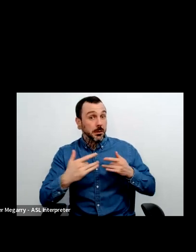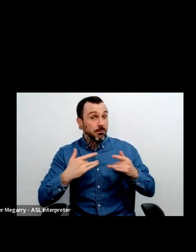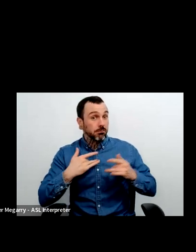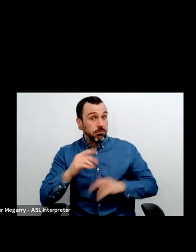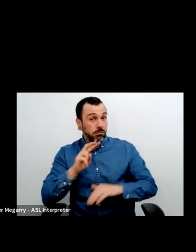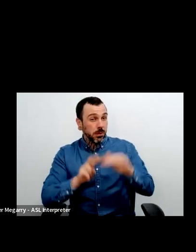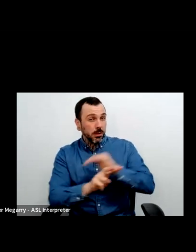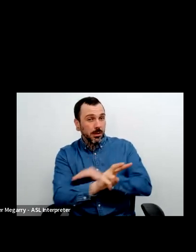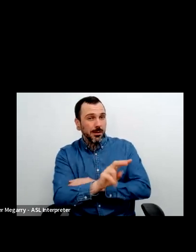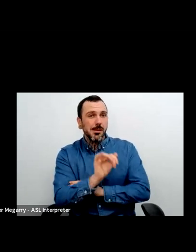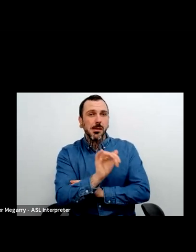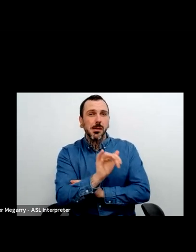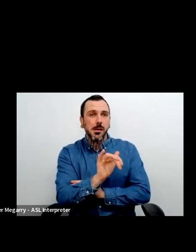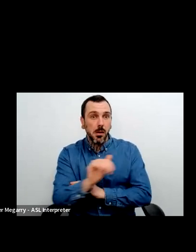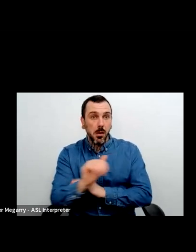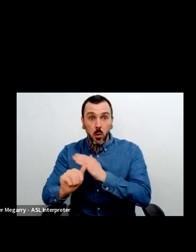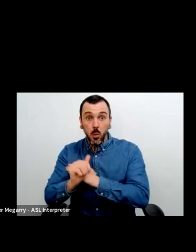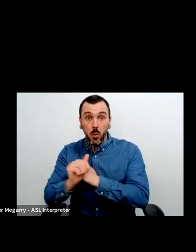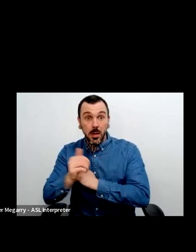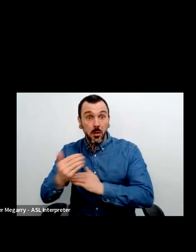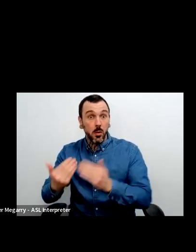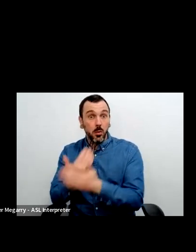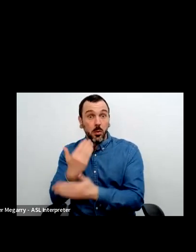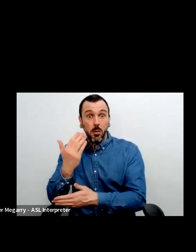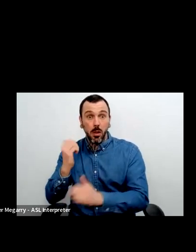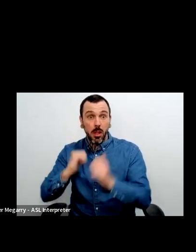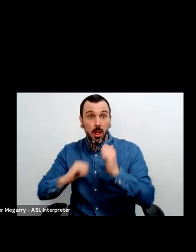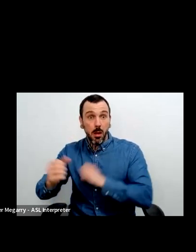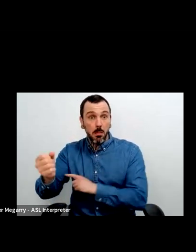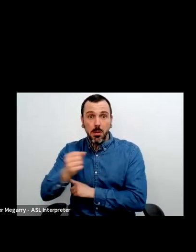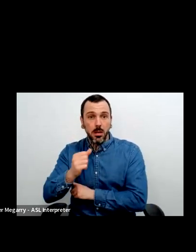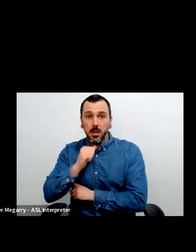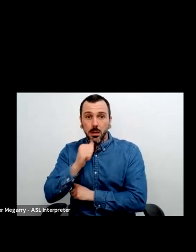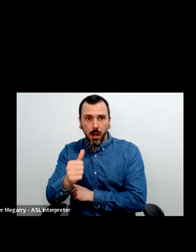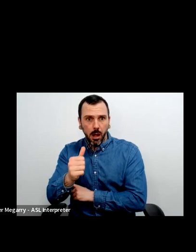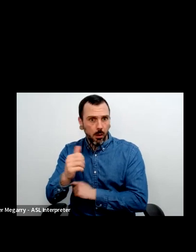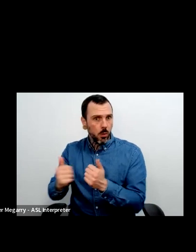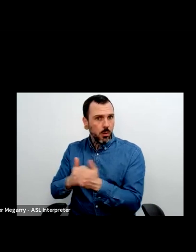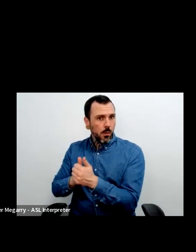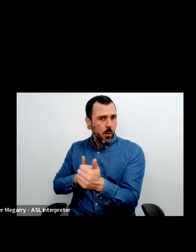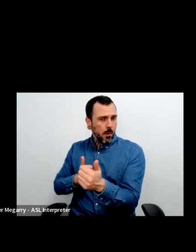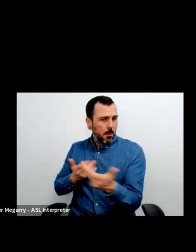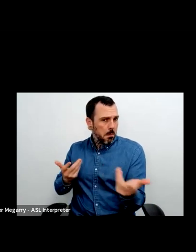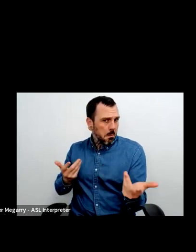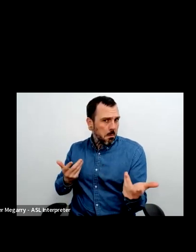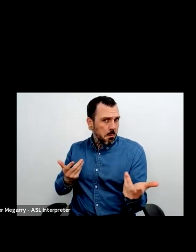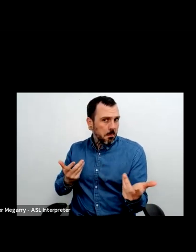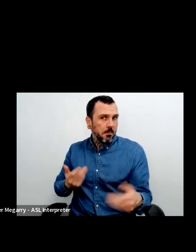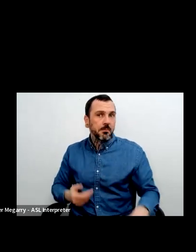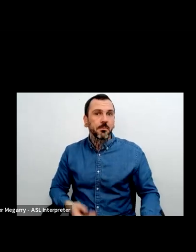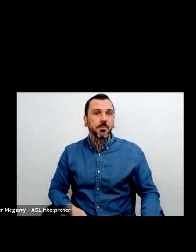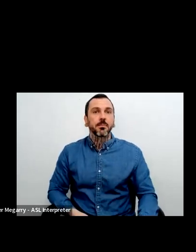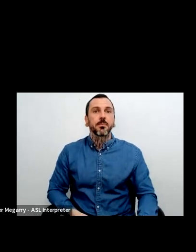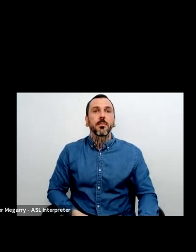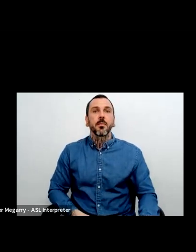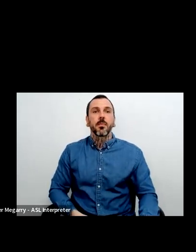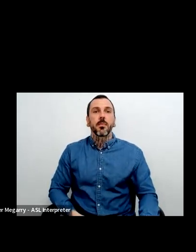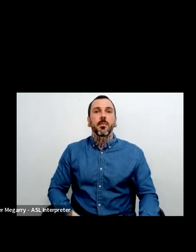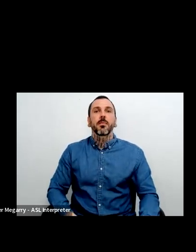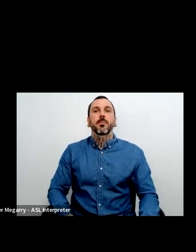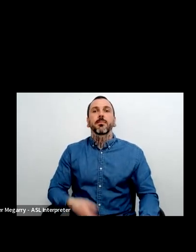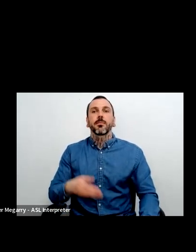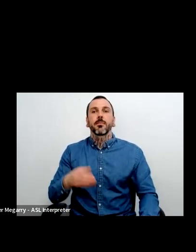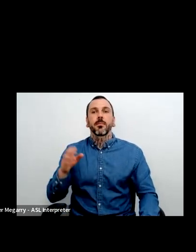back from taking risks on new work? I can start on that. I don't think there's